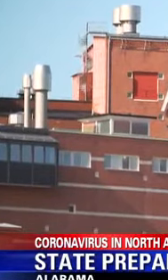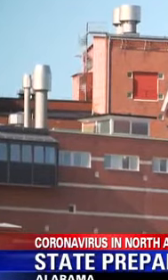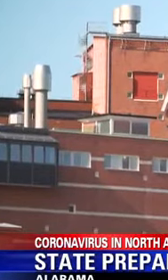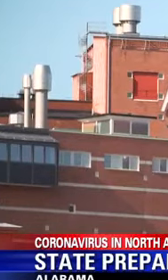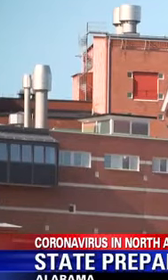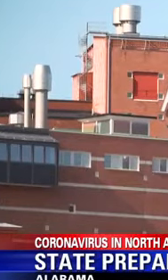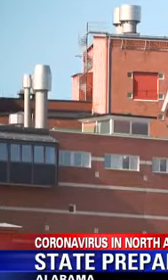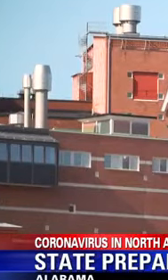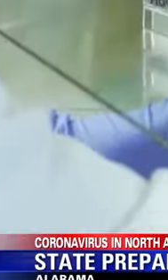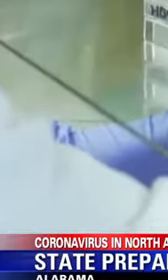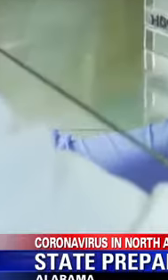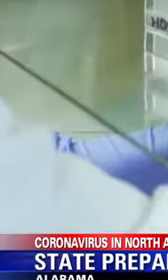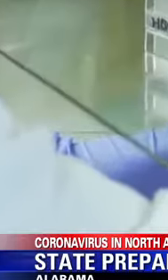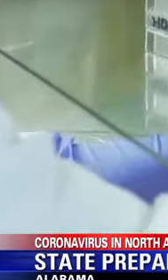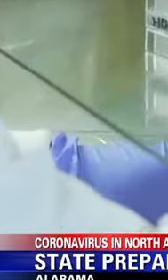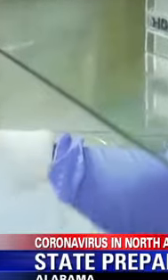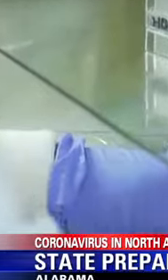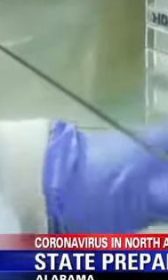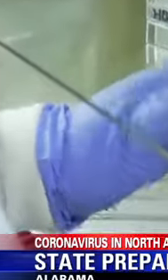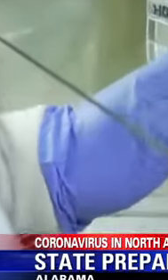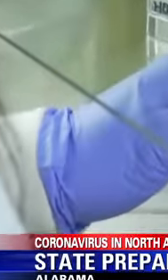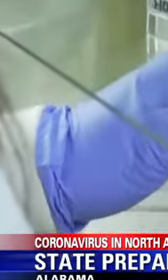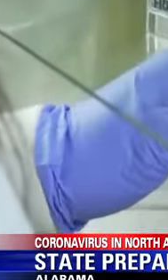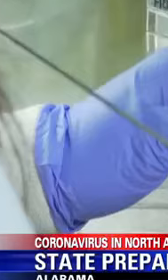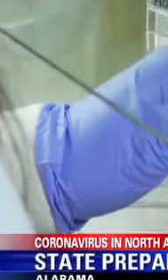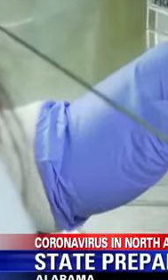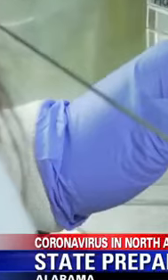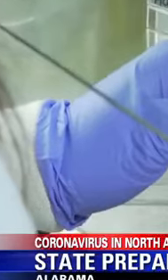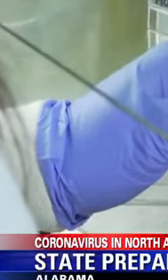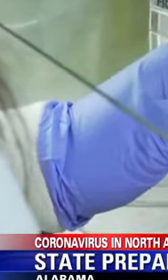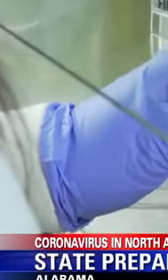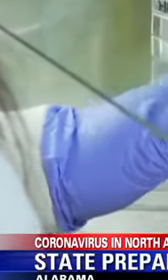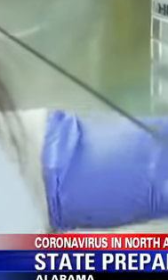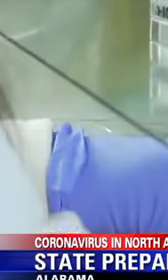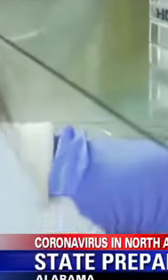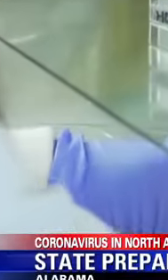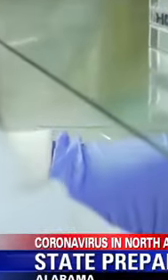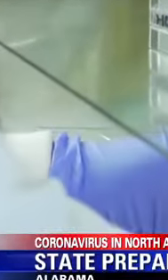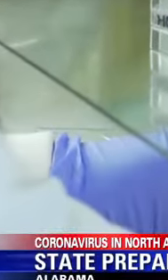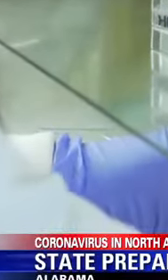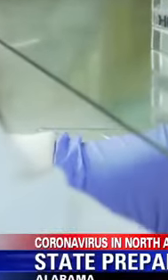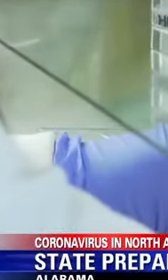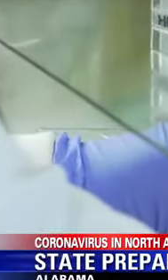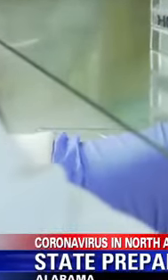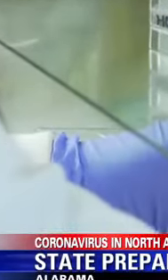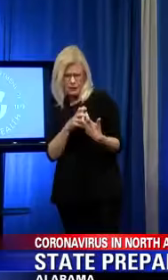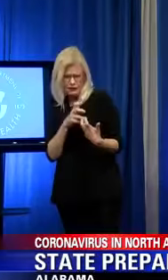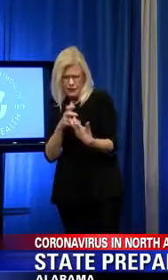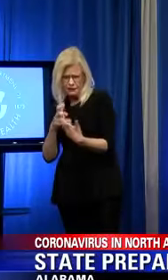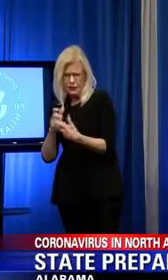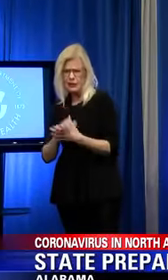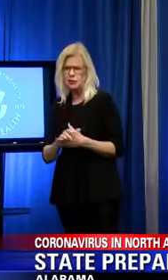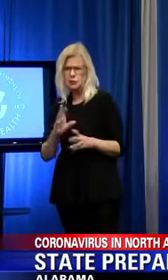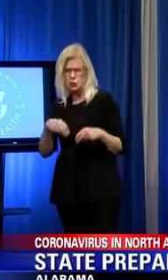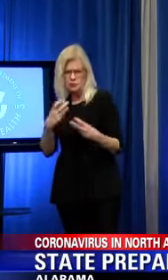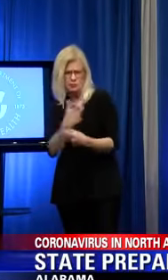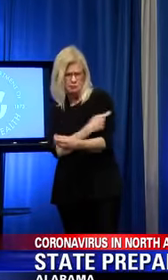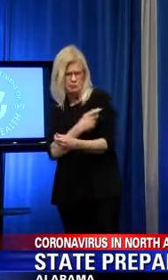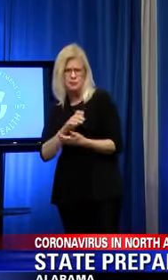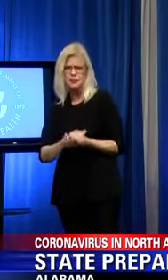won't be available to young children or pregnant women, and each vaccine could target a specific age range or population. Really hard to make